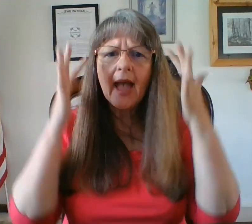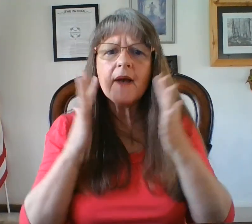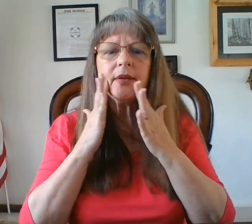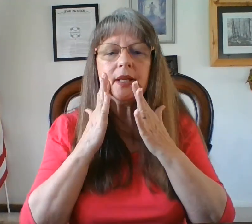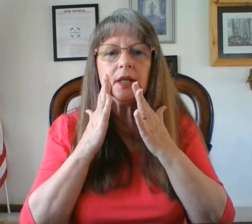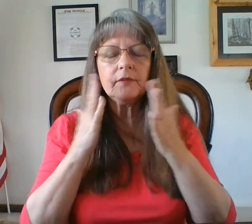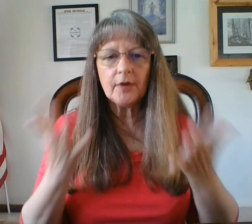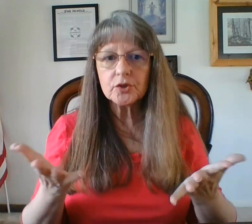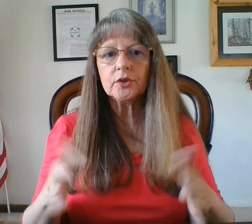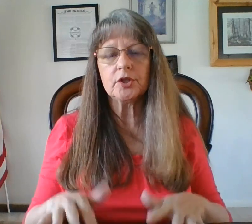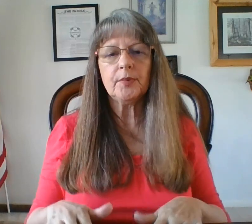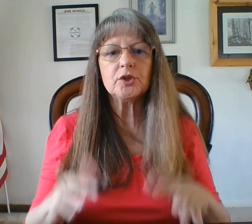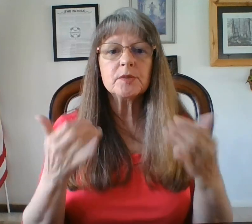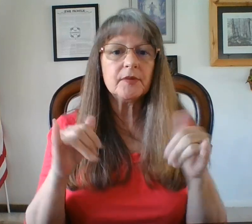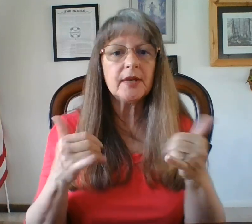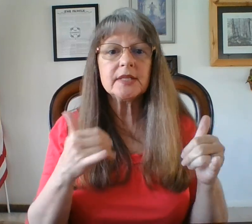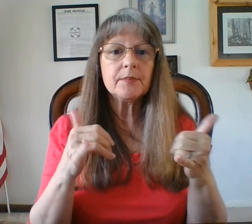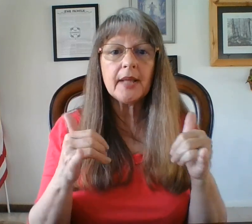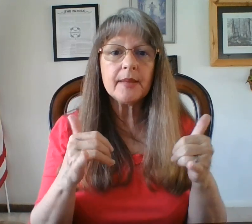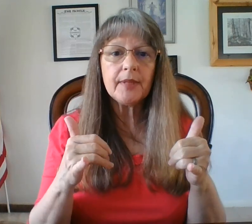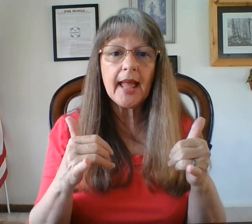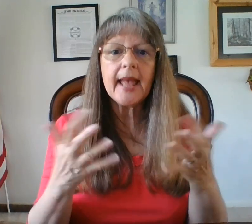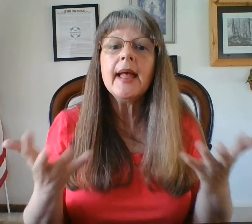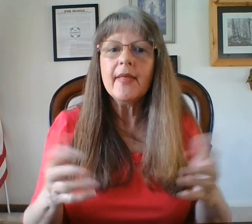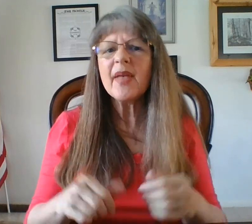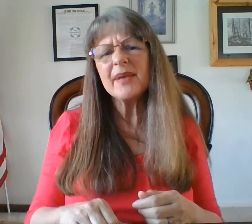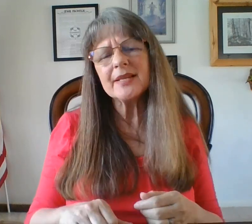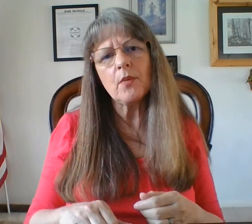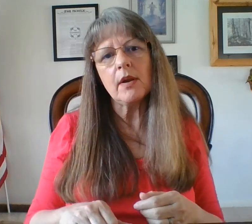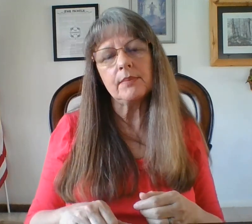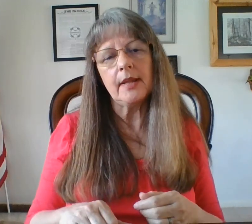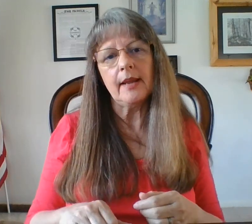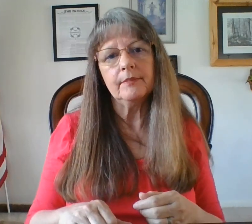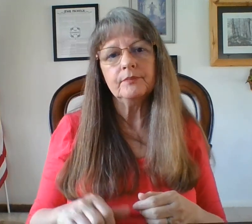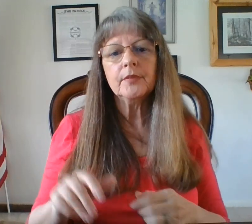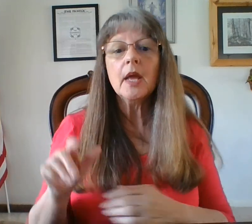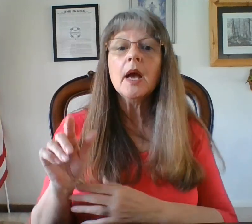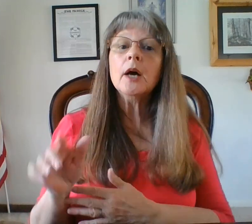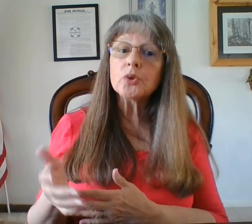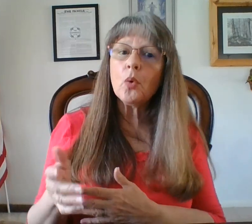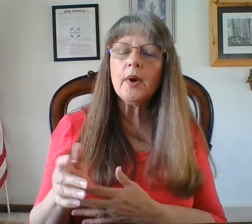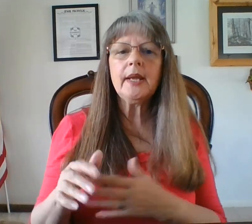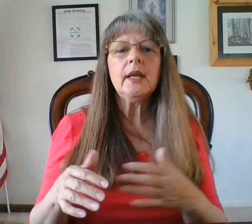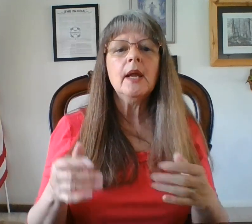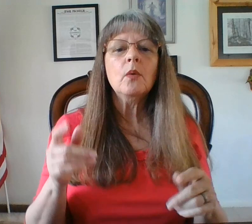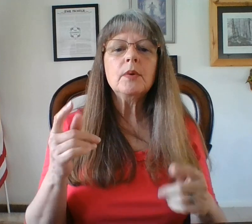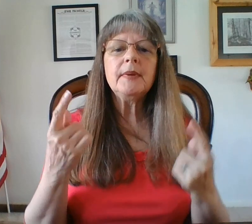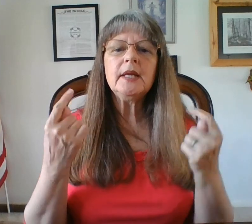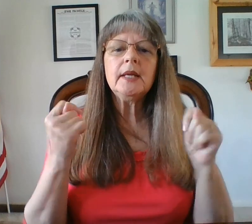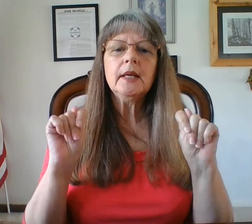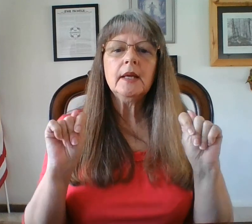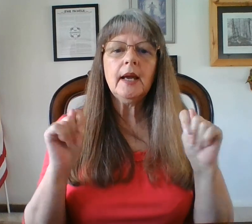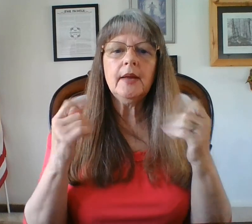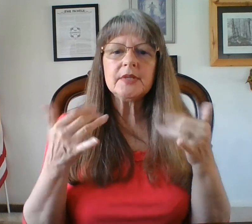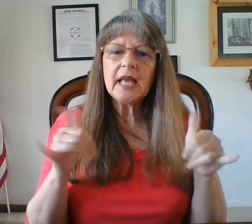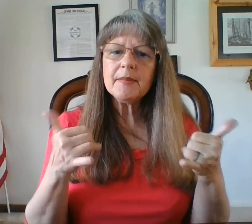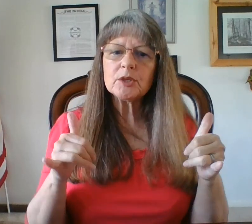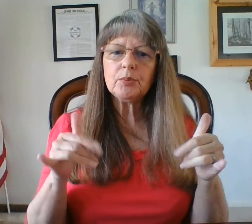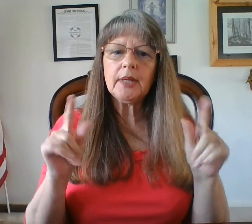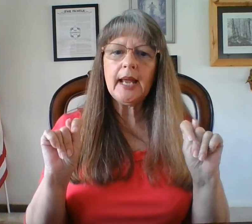have any facial expressions, but if they say play, play, that means they want to play. A toy would be the same as play,